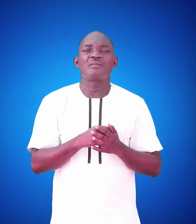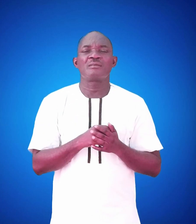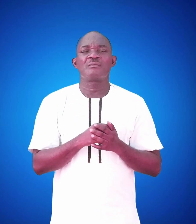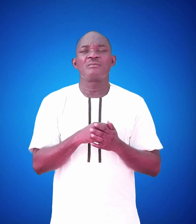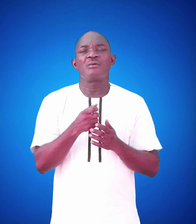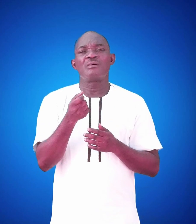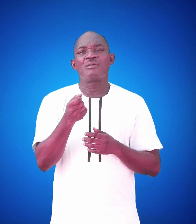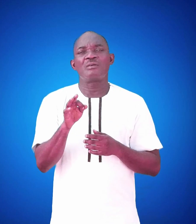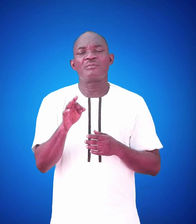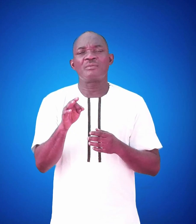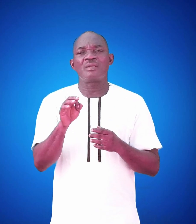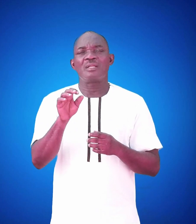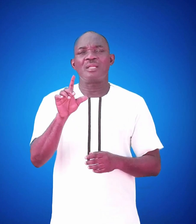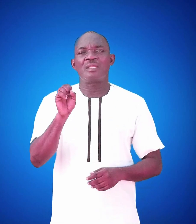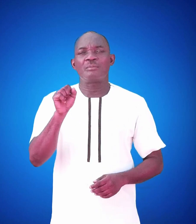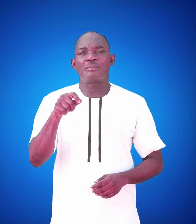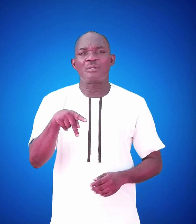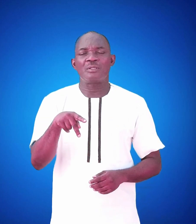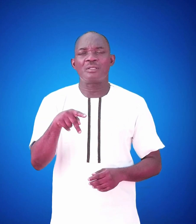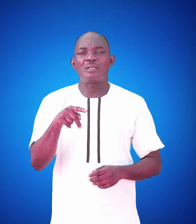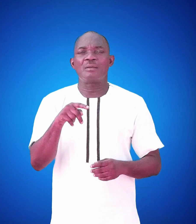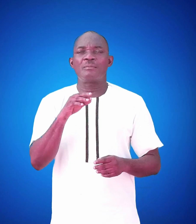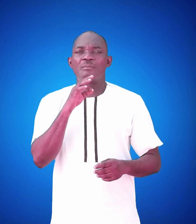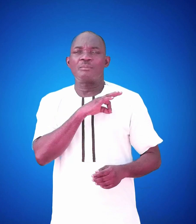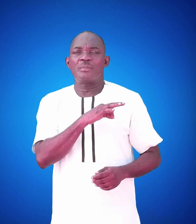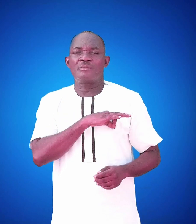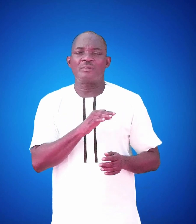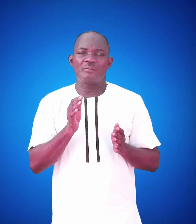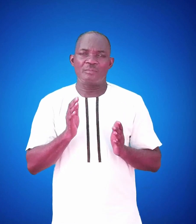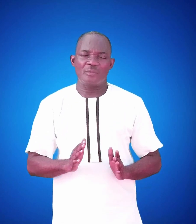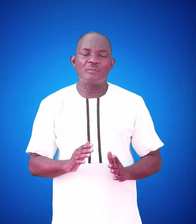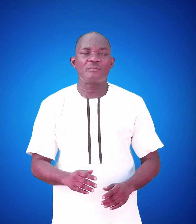responsibilities of LEAP beneficiaries.